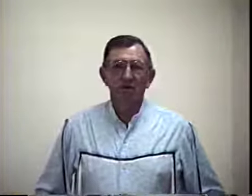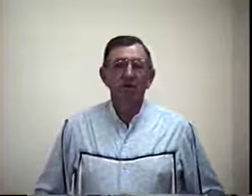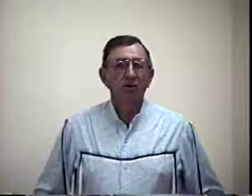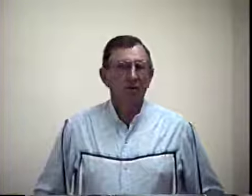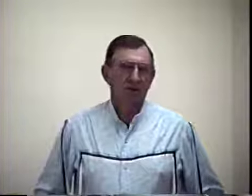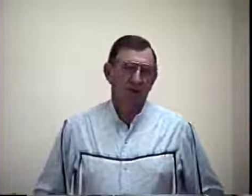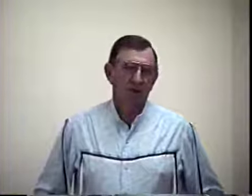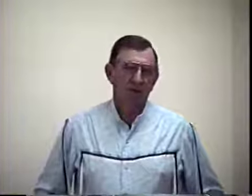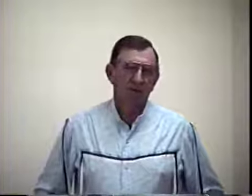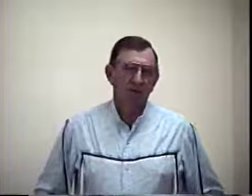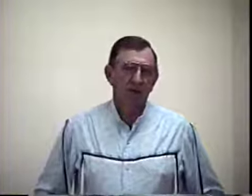lifelong learning program,